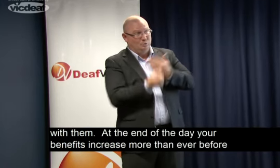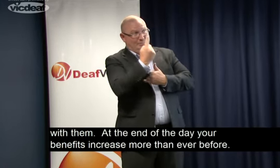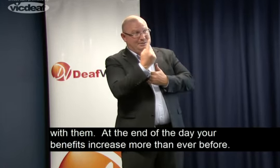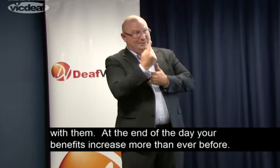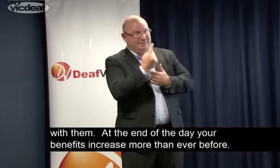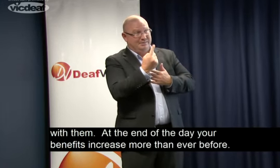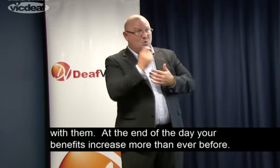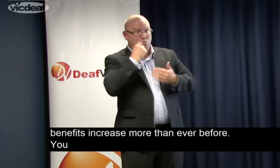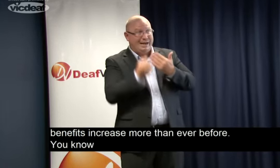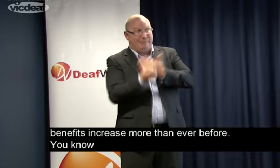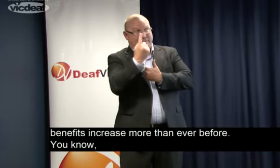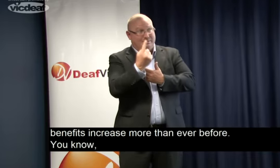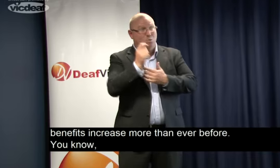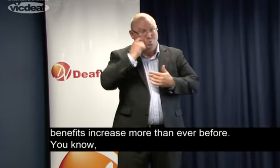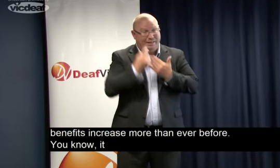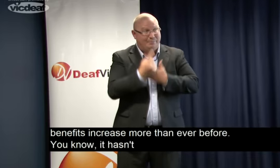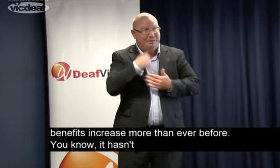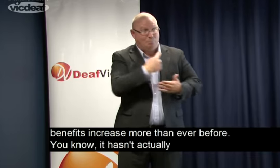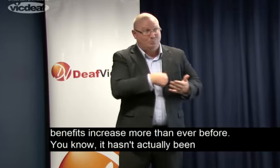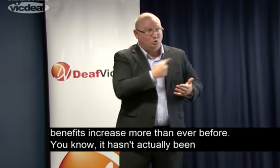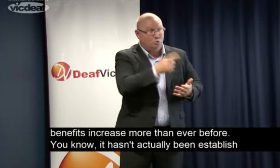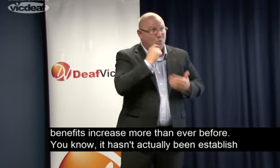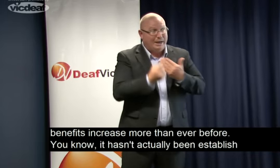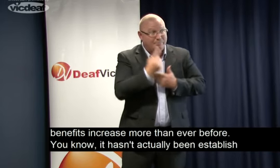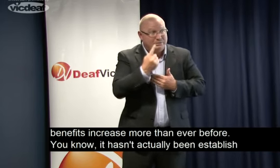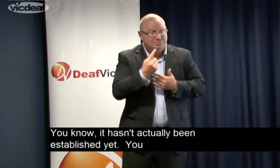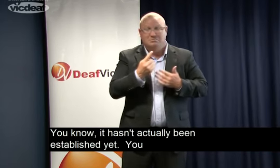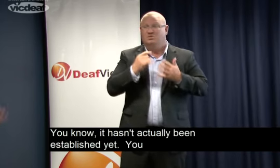been established yet. You need to give us time to allow this to happen, and it will happen. I promise you it will.